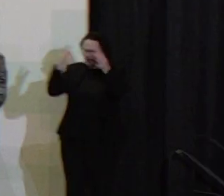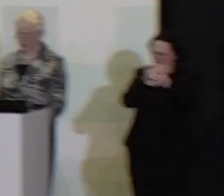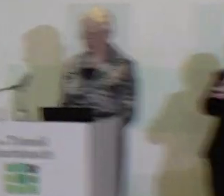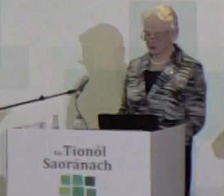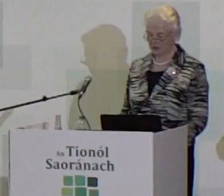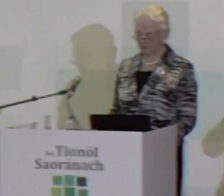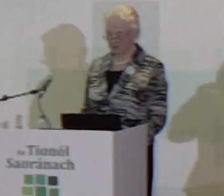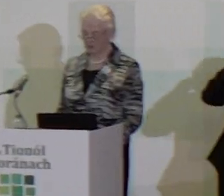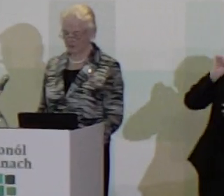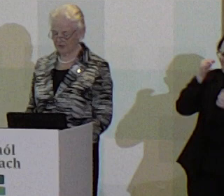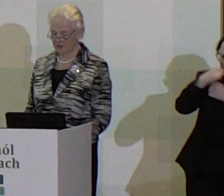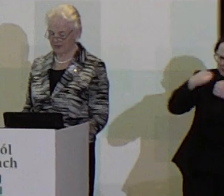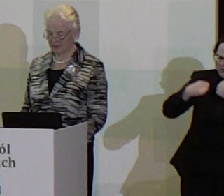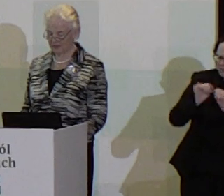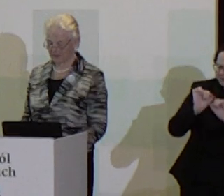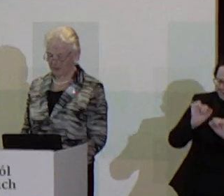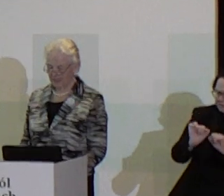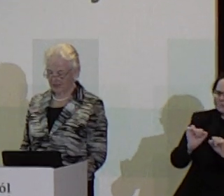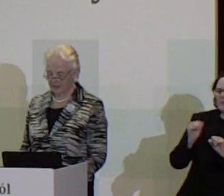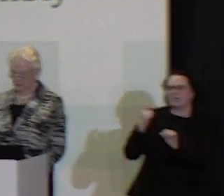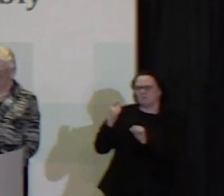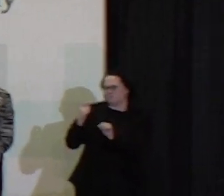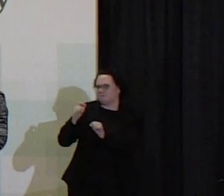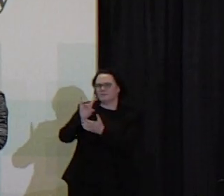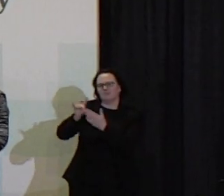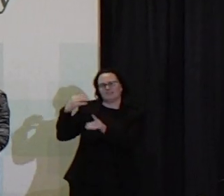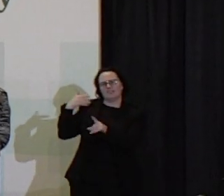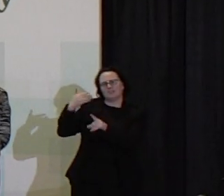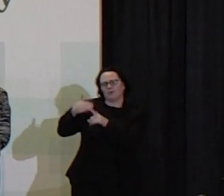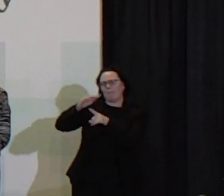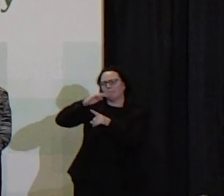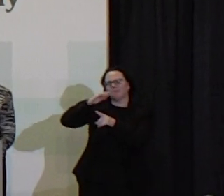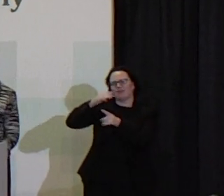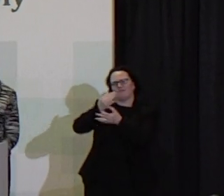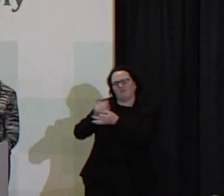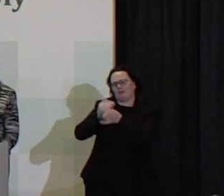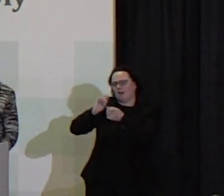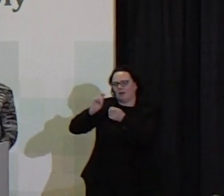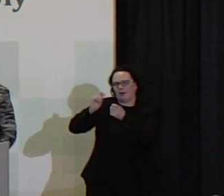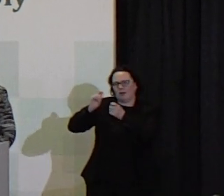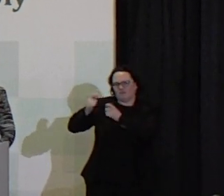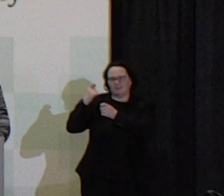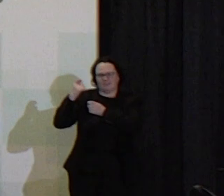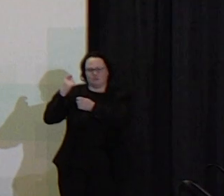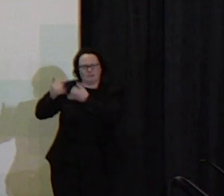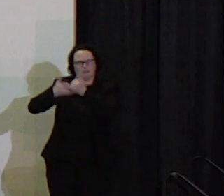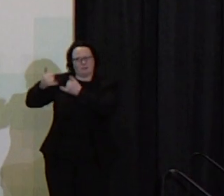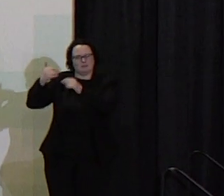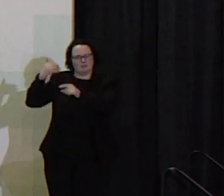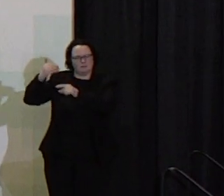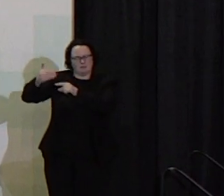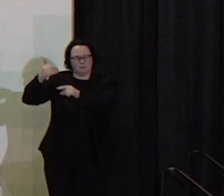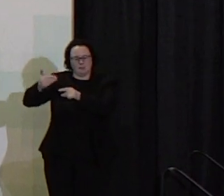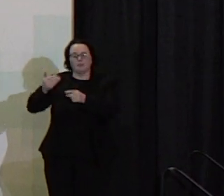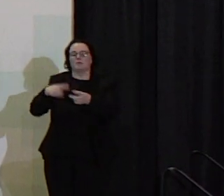has changed over recent decades. And then we will be looking at what does the Constitution say about the